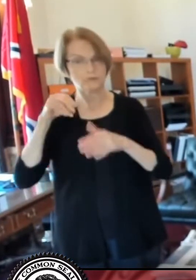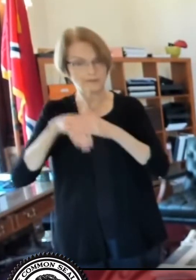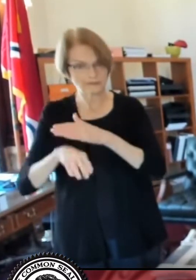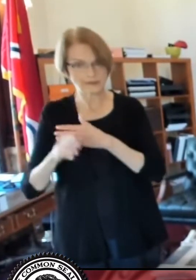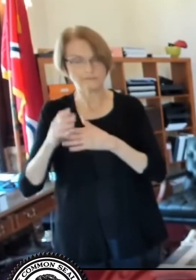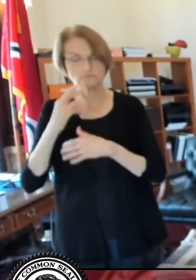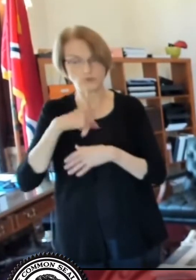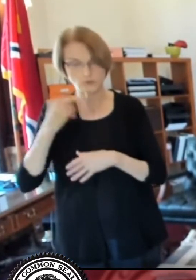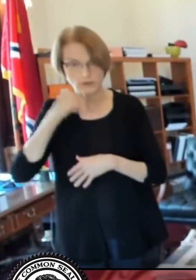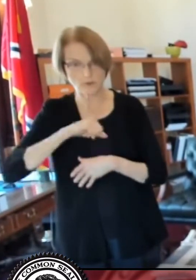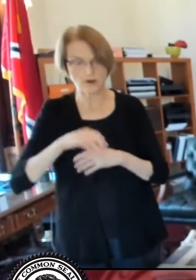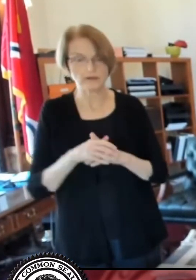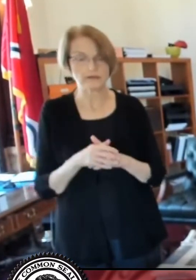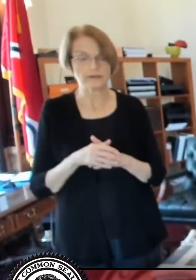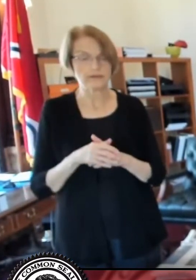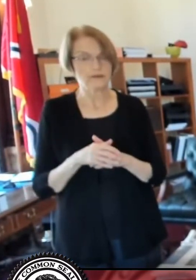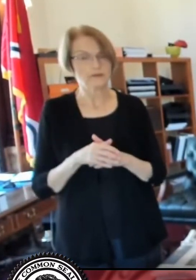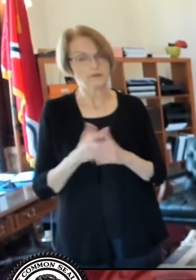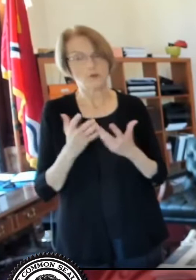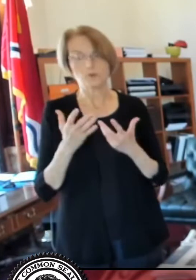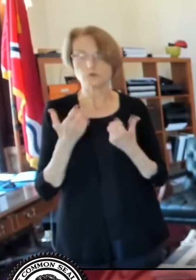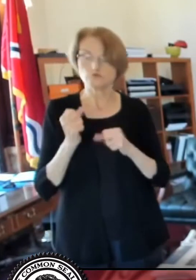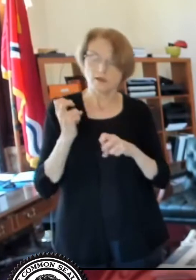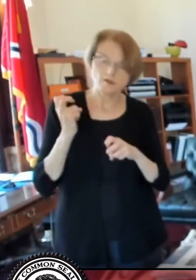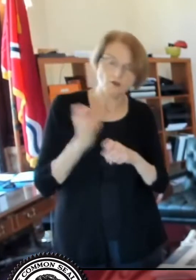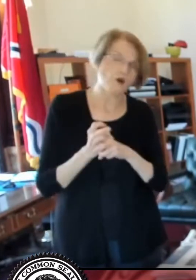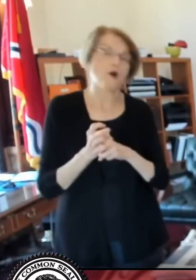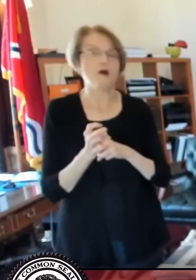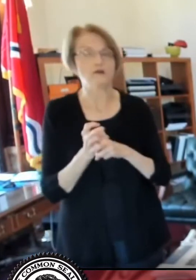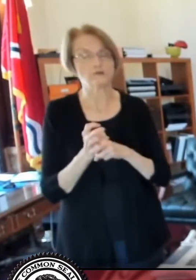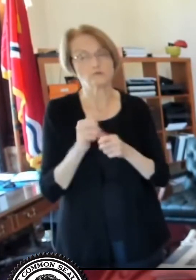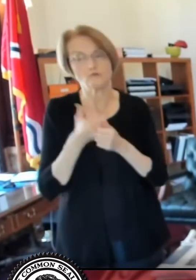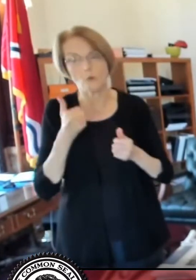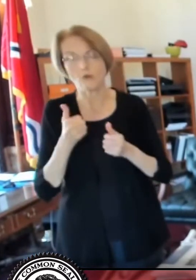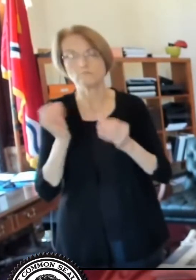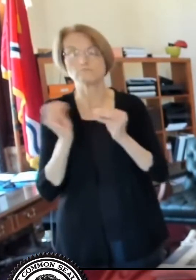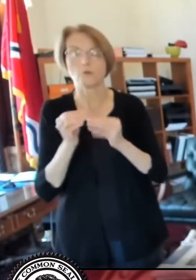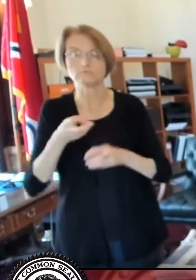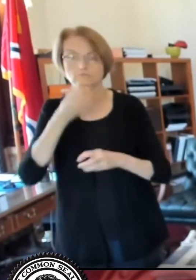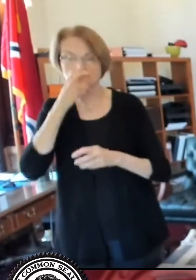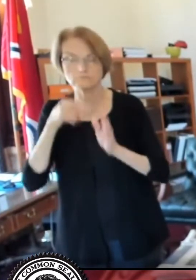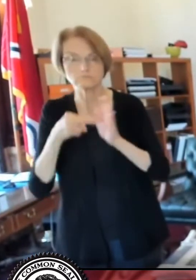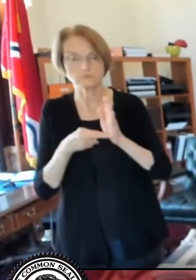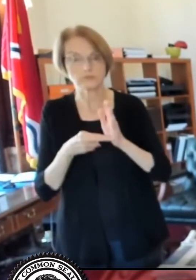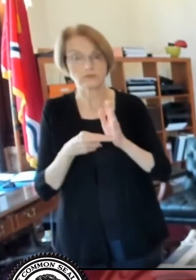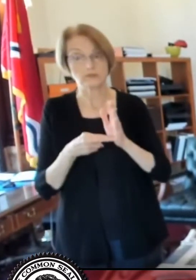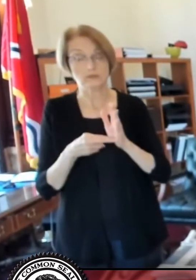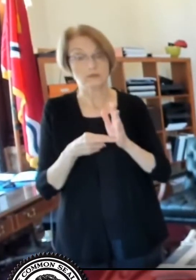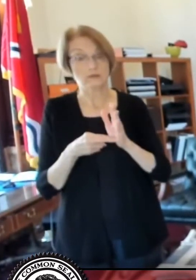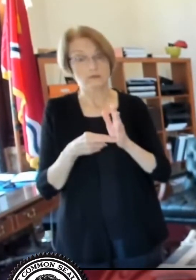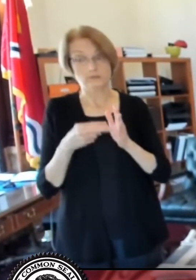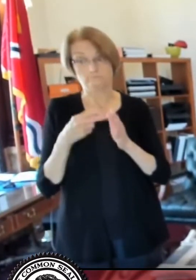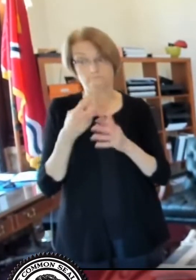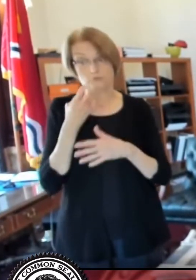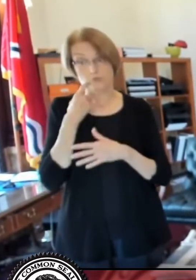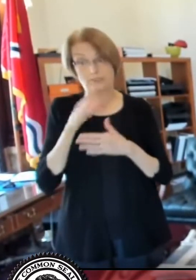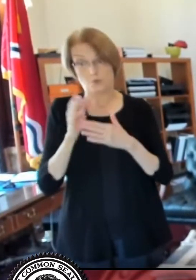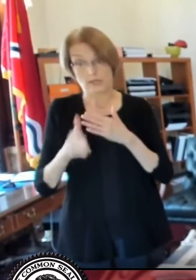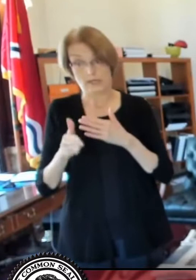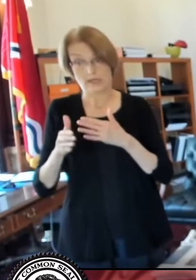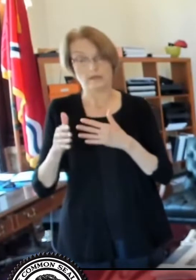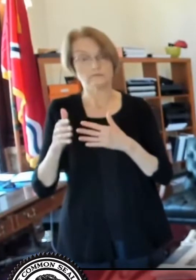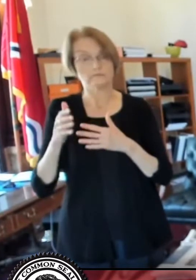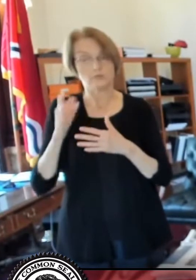we're doing our best not to have any more restrictions. You may have seen over the weekend that New York City, and of course we're not New York,